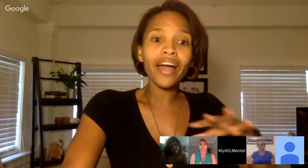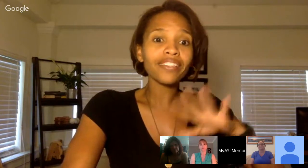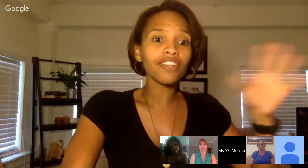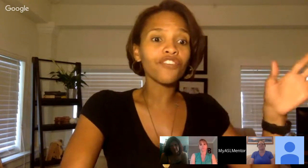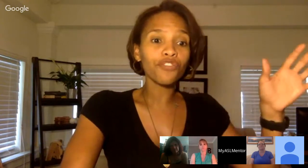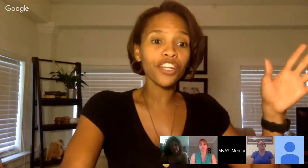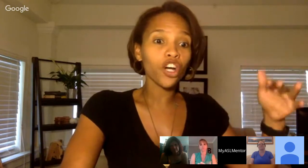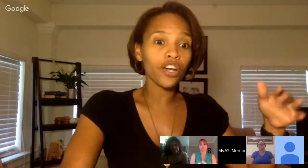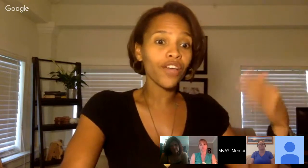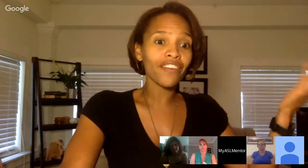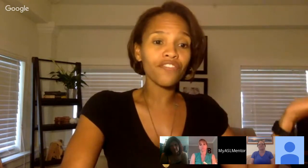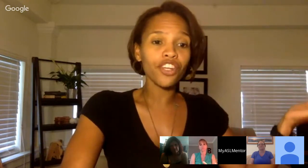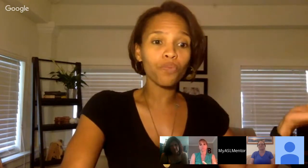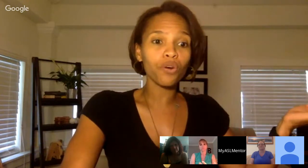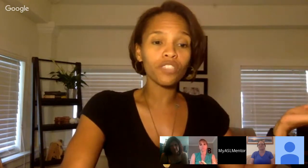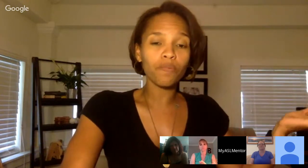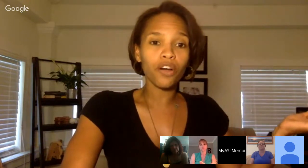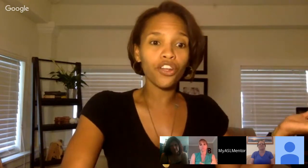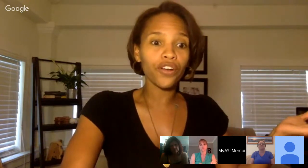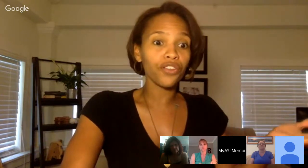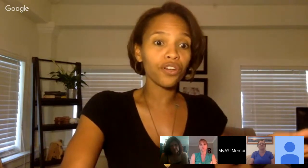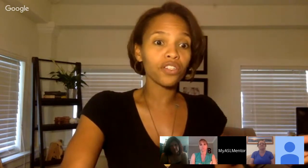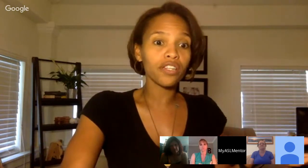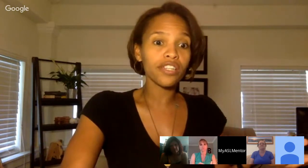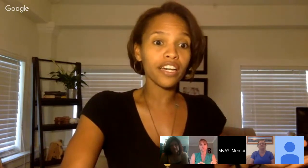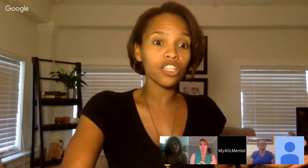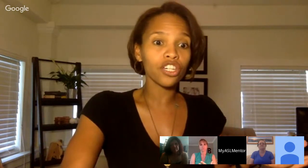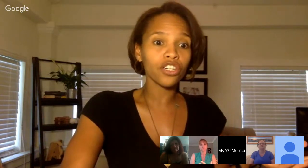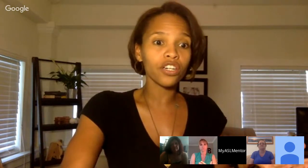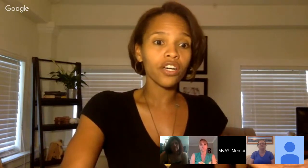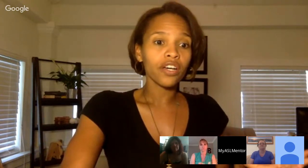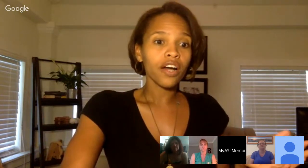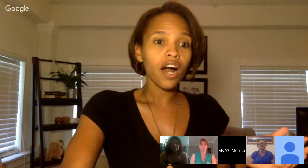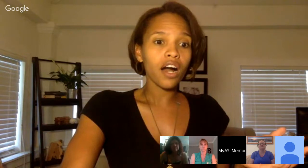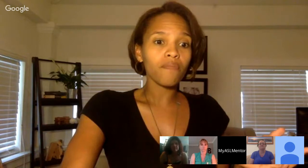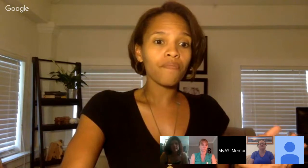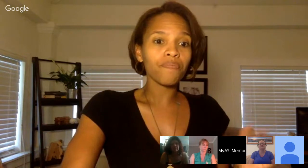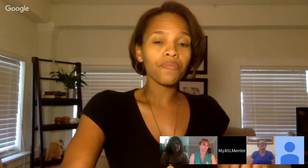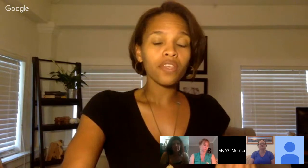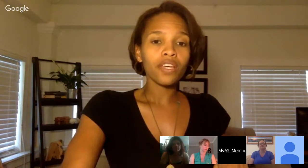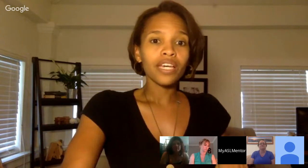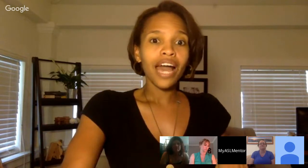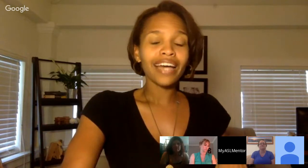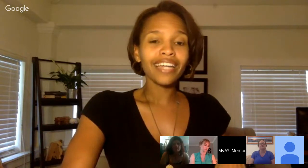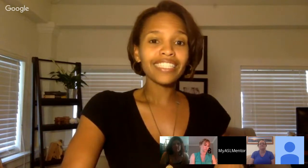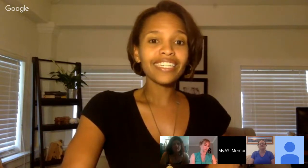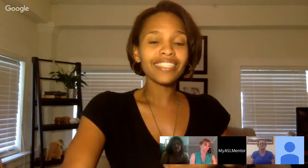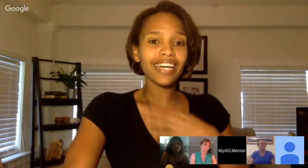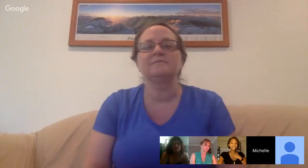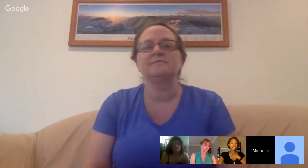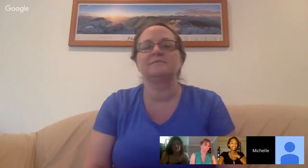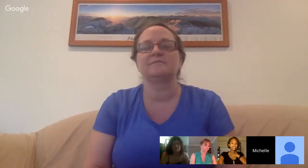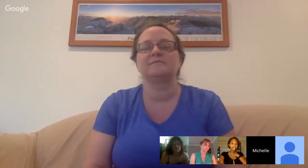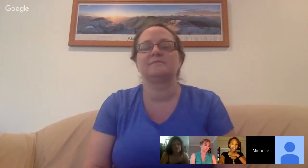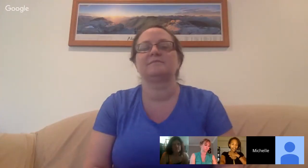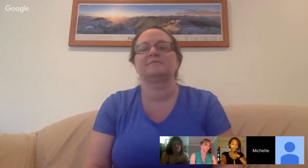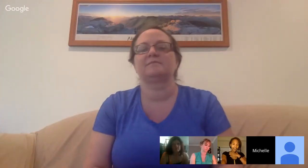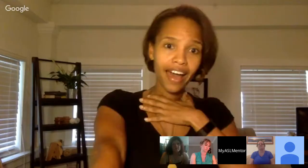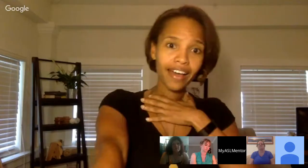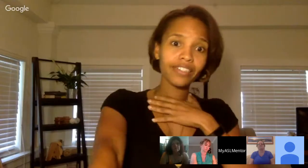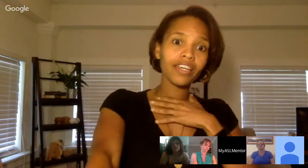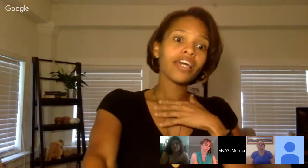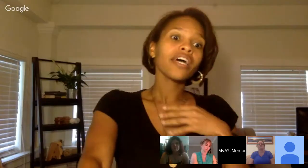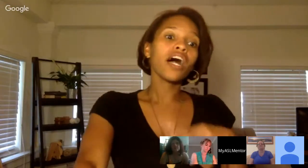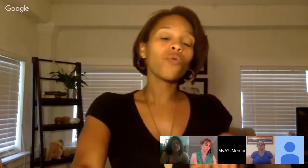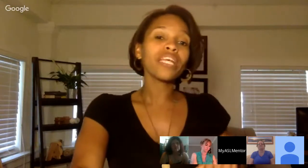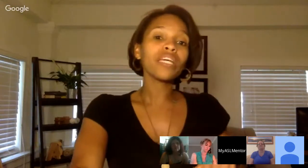and you guys can feel free to go, if you have the video pulled up on your end, you can take a look. At 19 seconds, he's saying